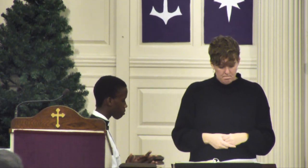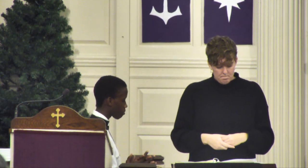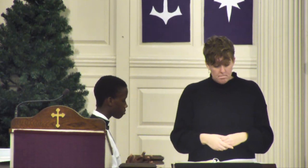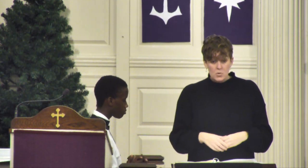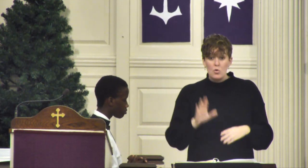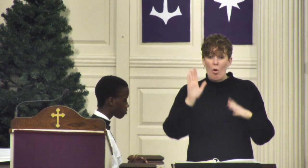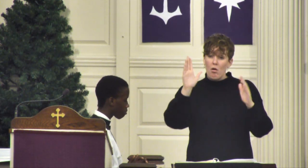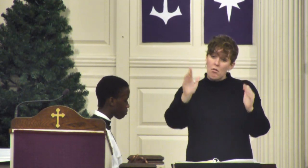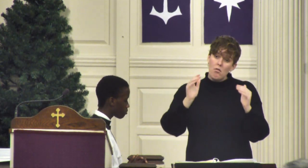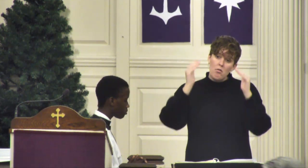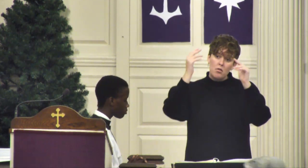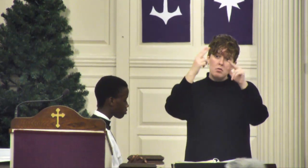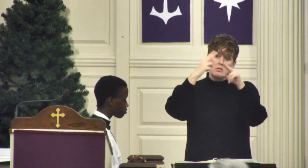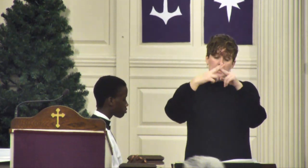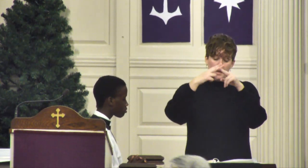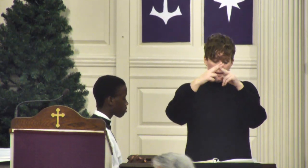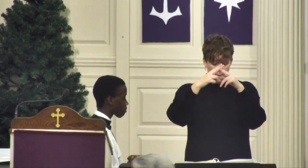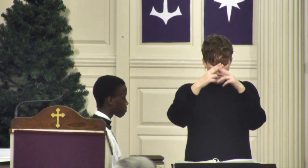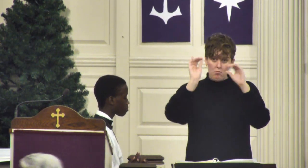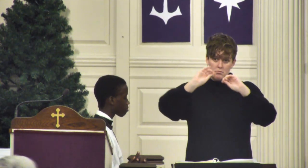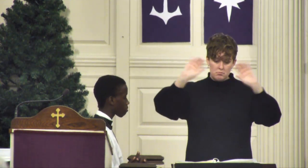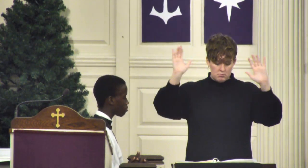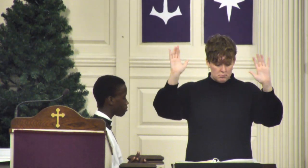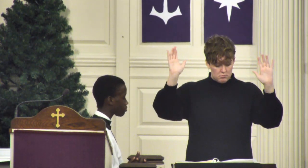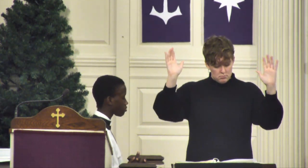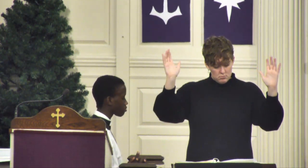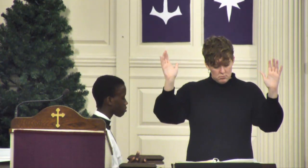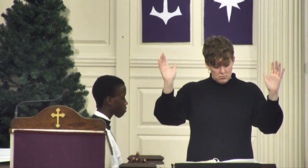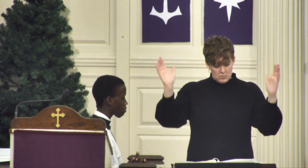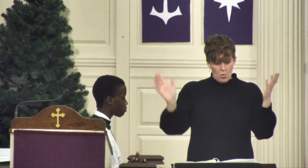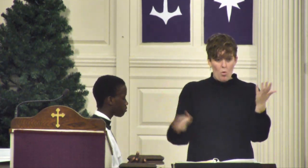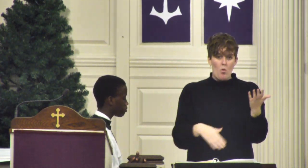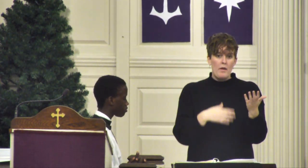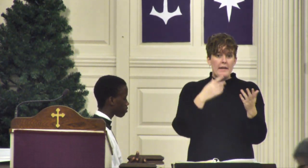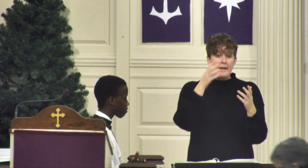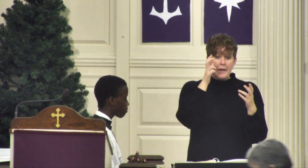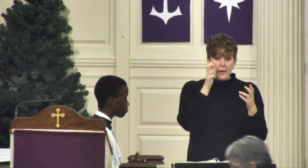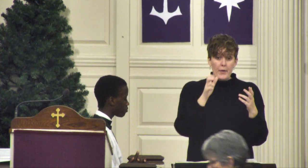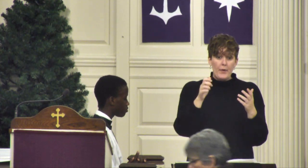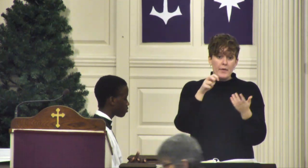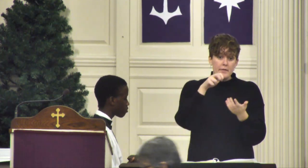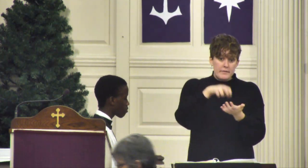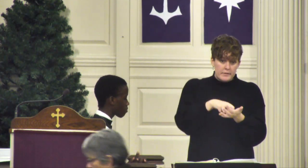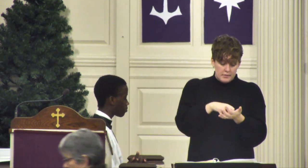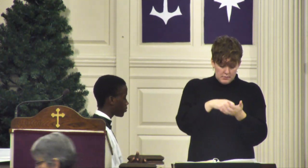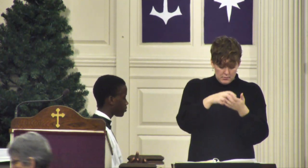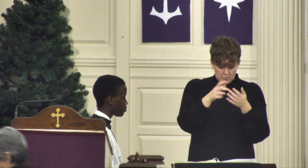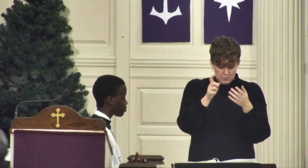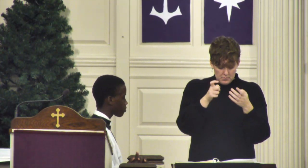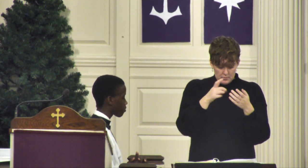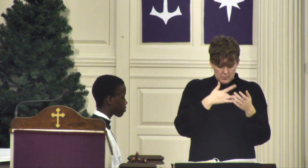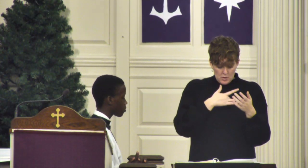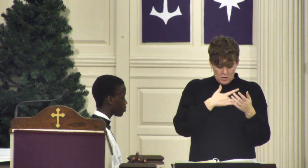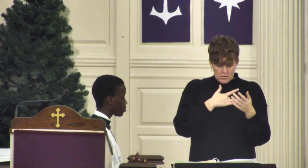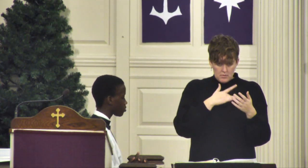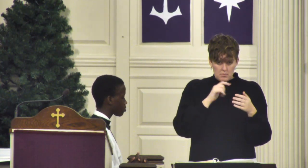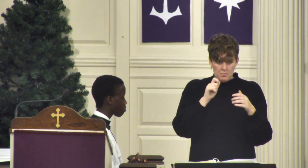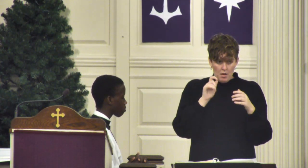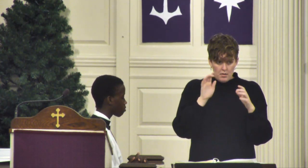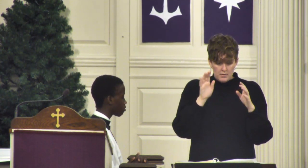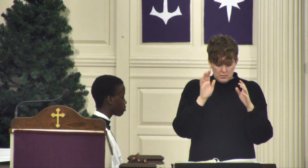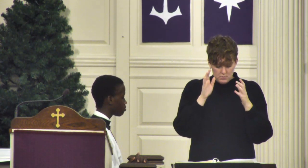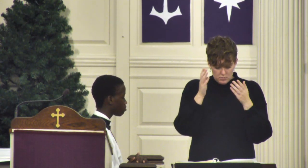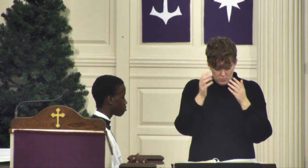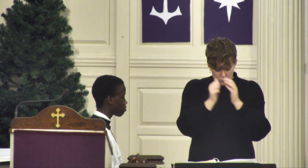high name majestic now, all knees must bend, all hearts must bow.